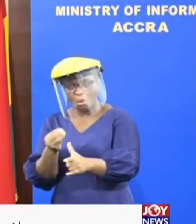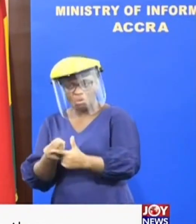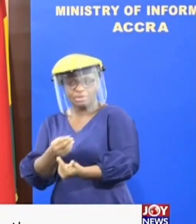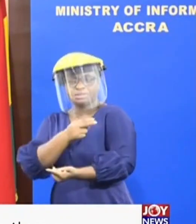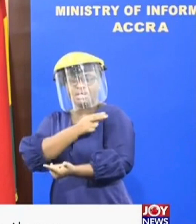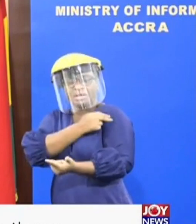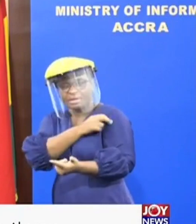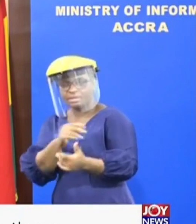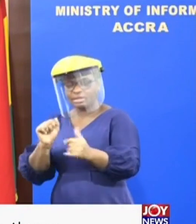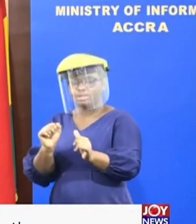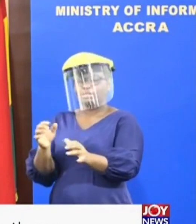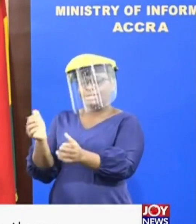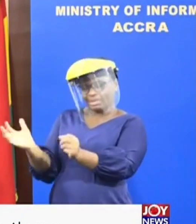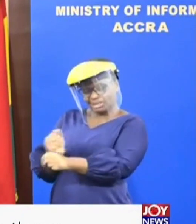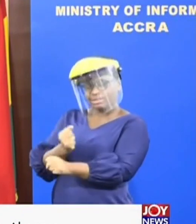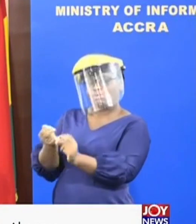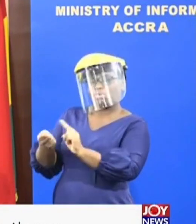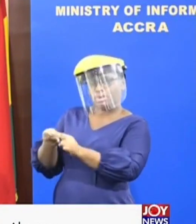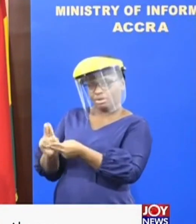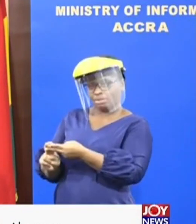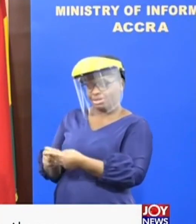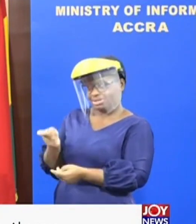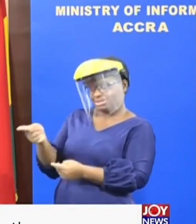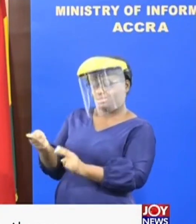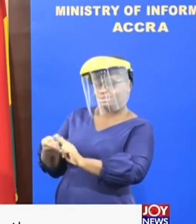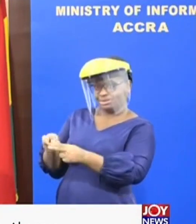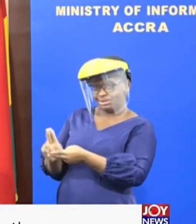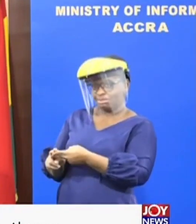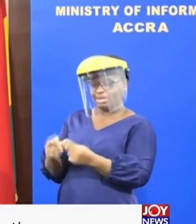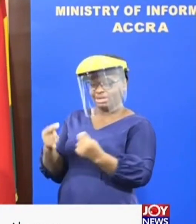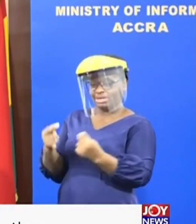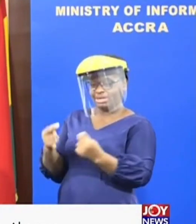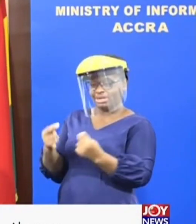And I believe that, and I'm sure you believe that this is a number that the health system can contain, because even